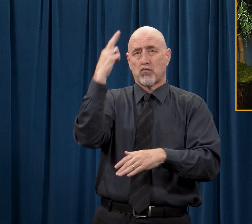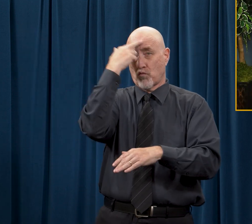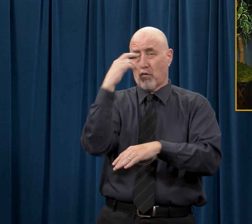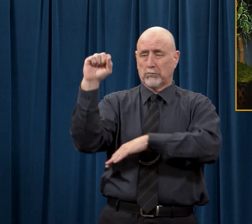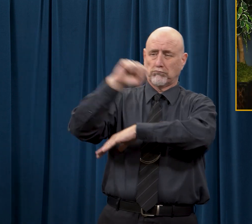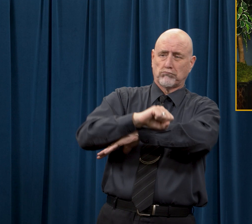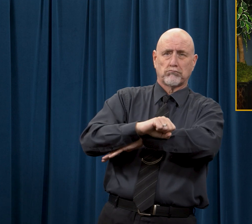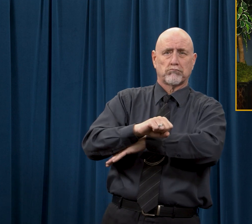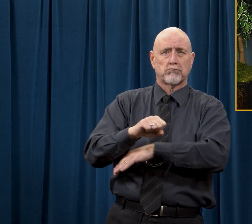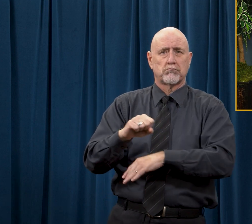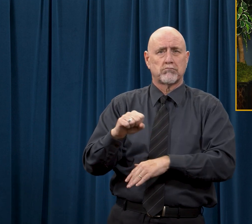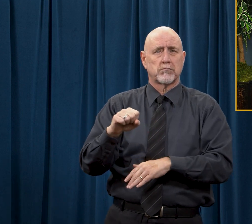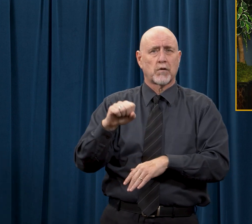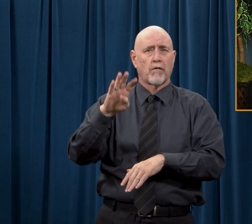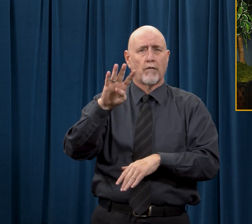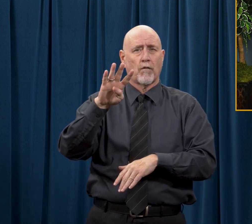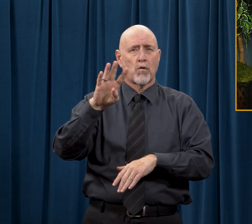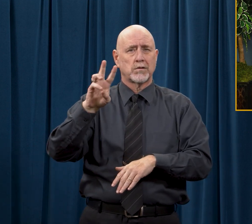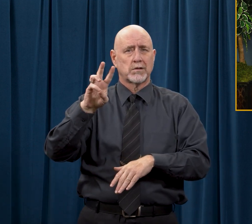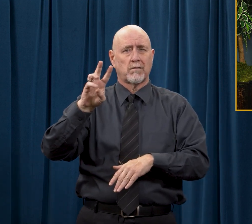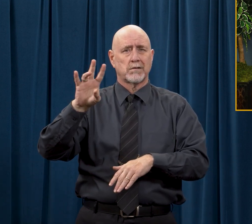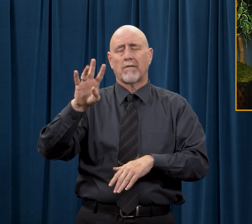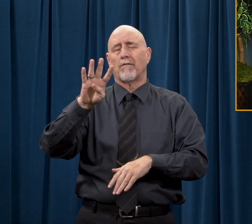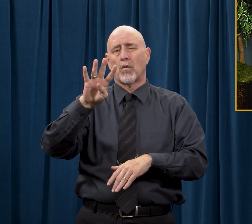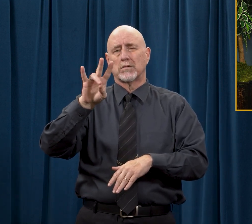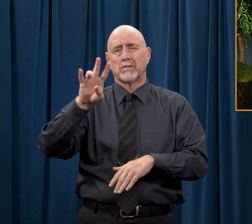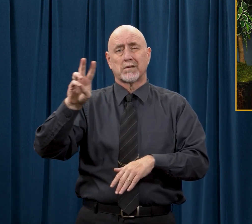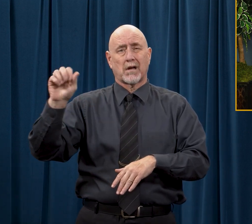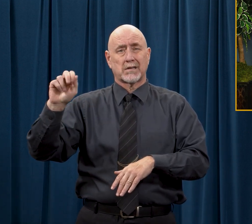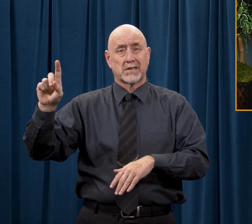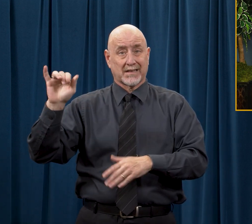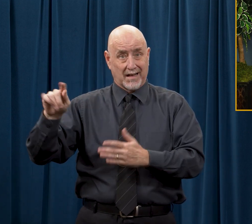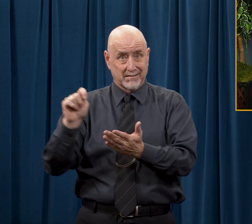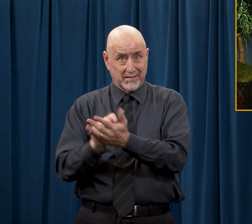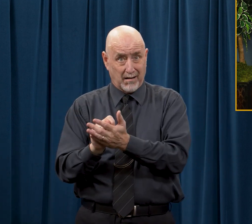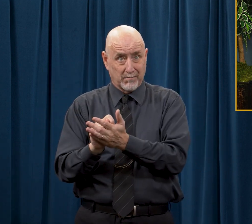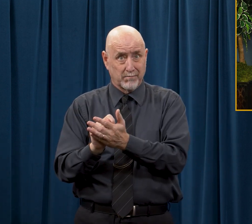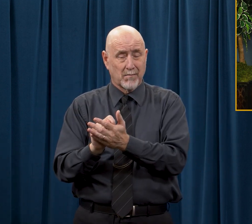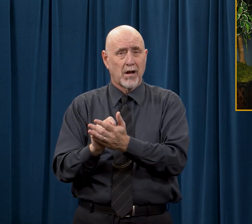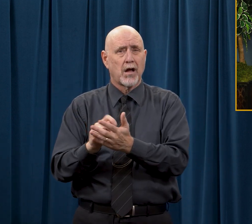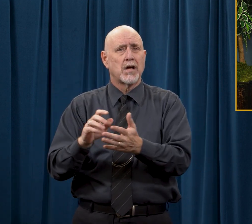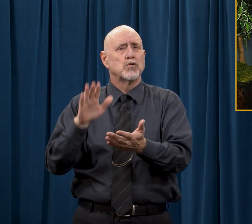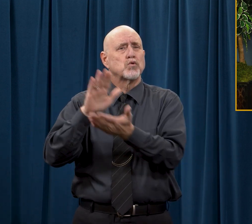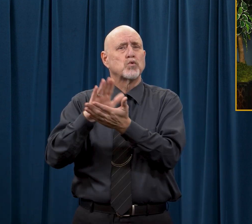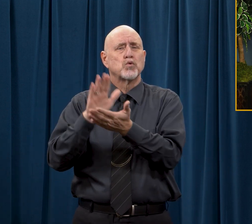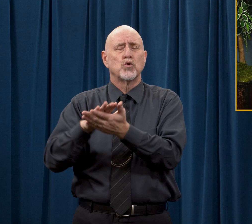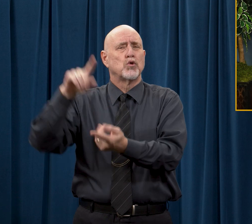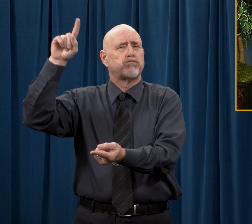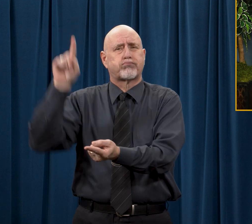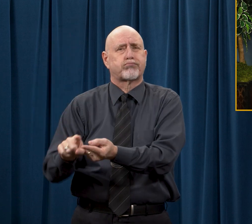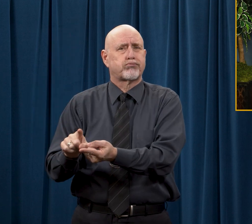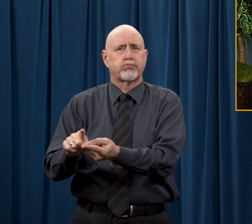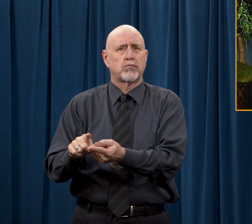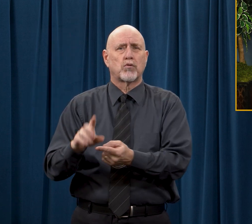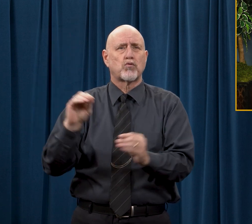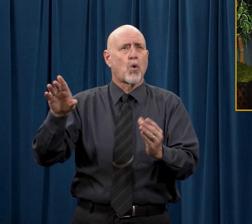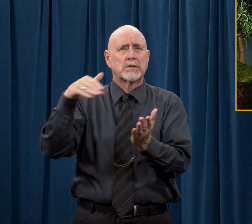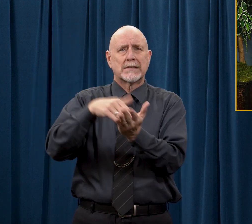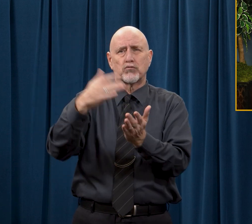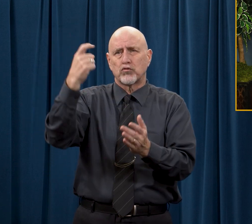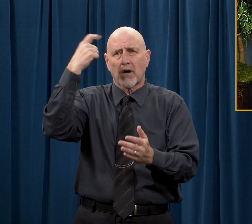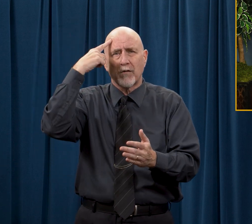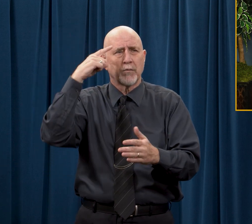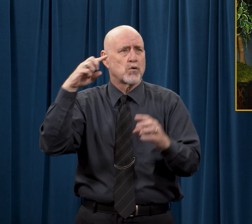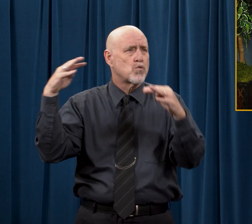Roman Empire fell in 476 AD, learning was incredibly low. People were scattered, no